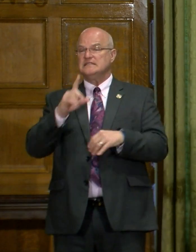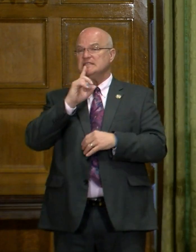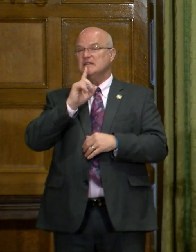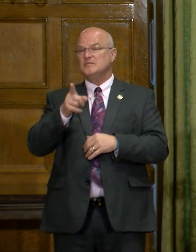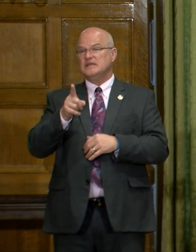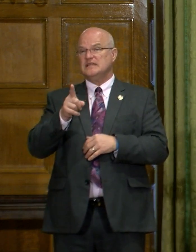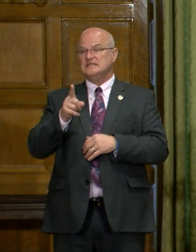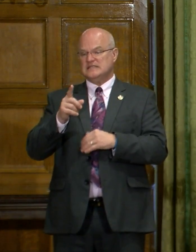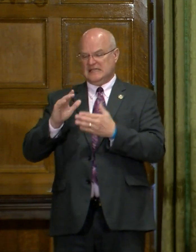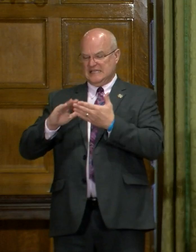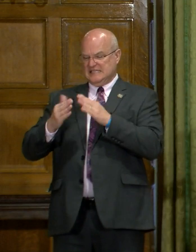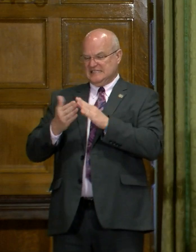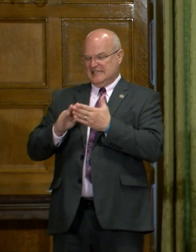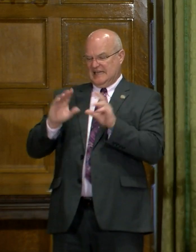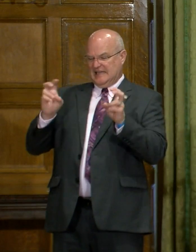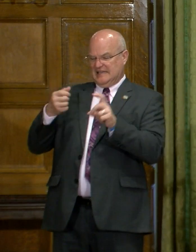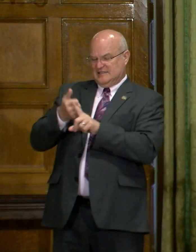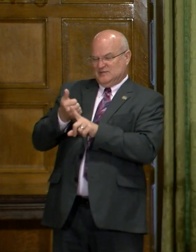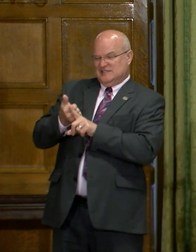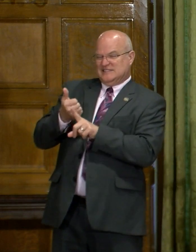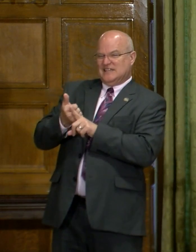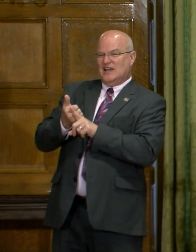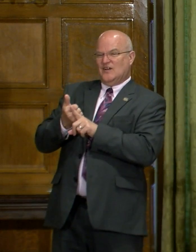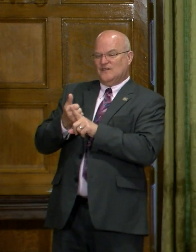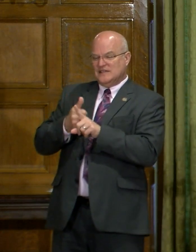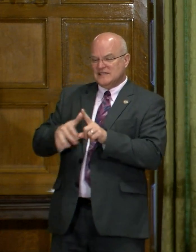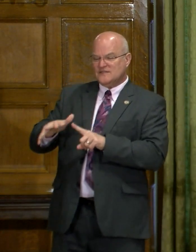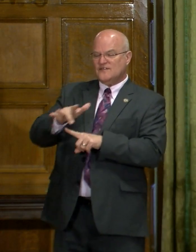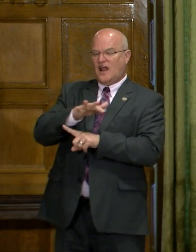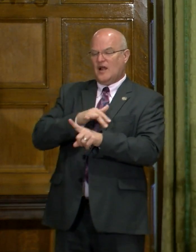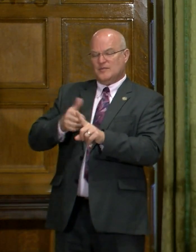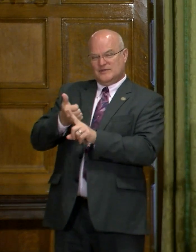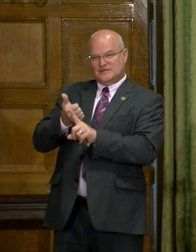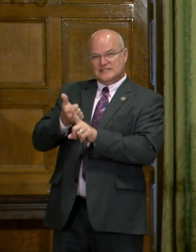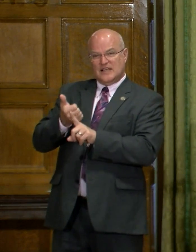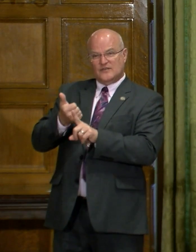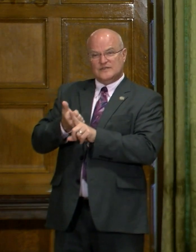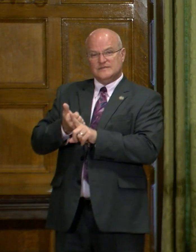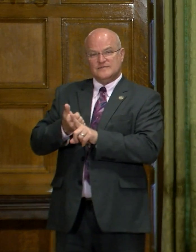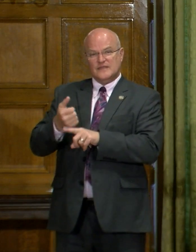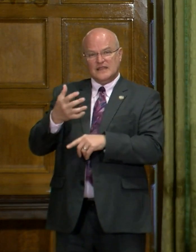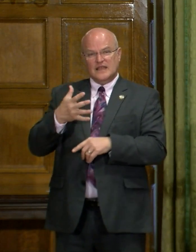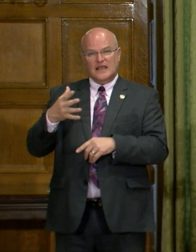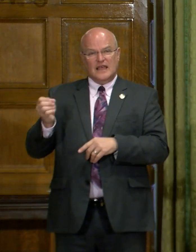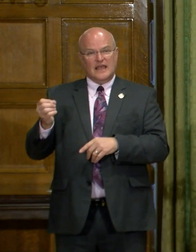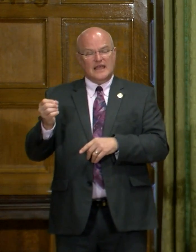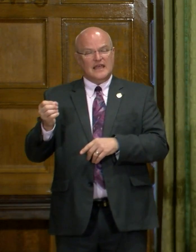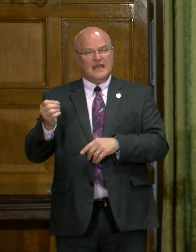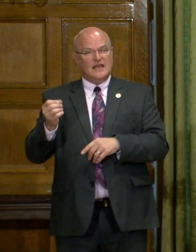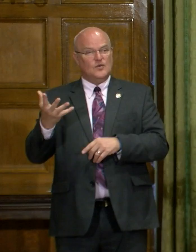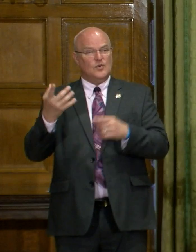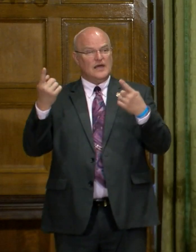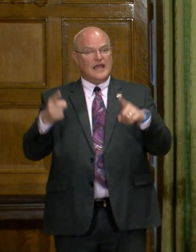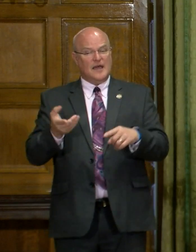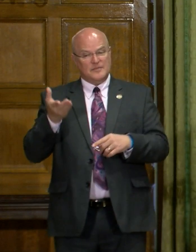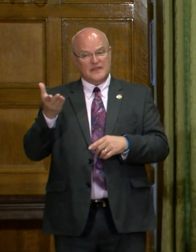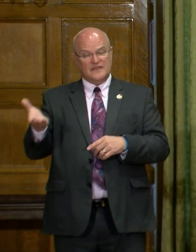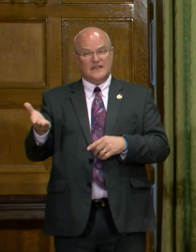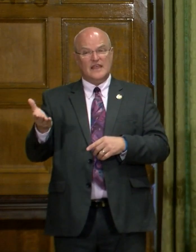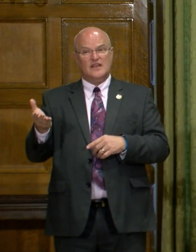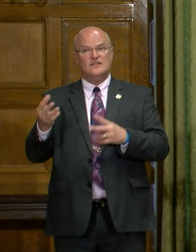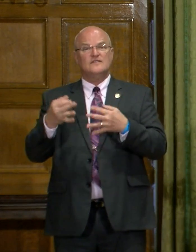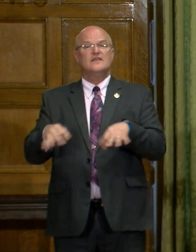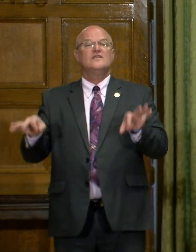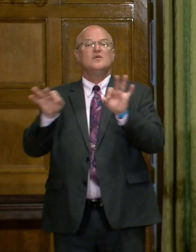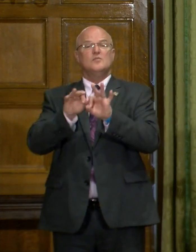a city unto itself. It is an environment unto itself, and what happens there is very,